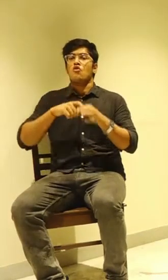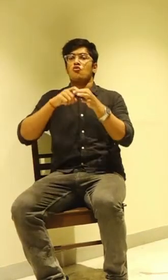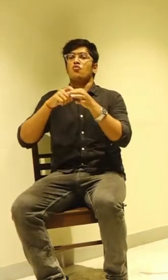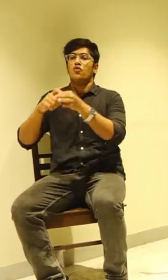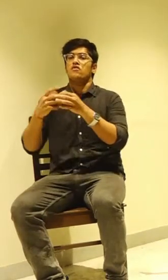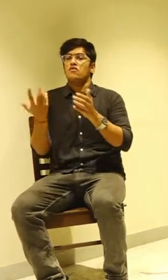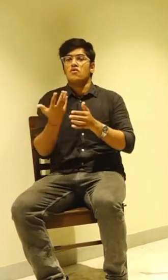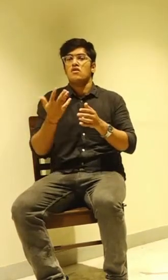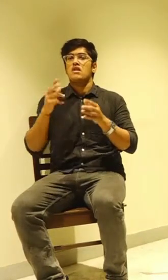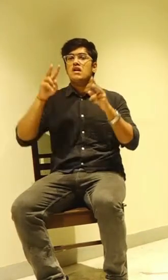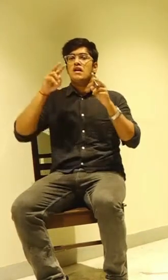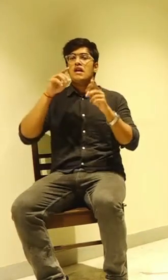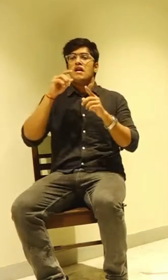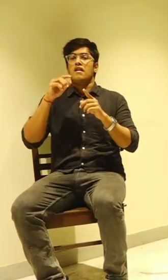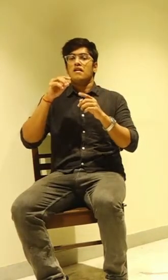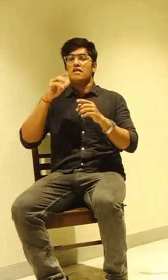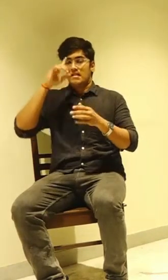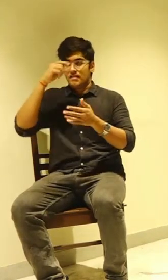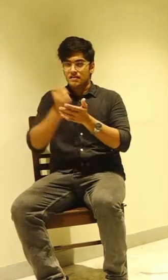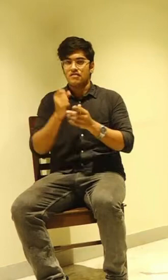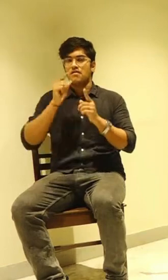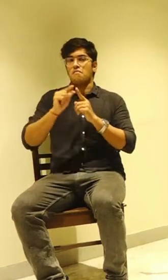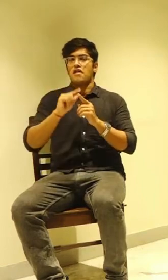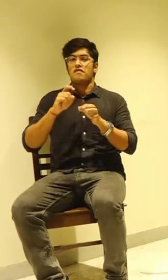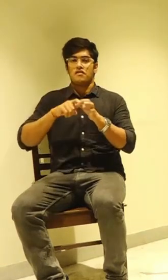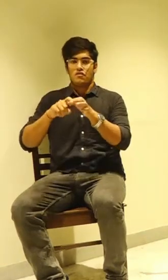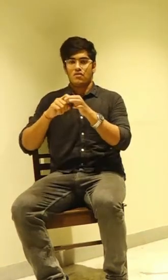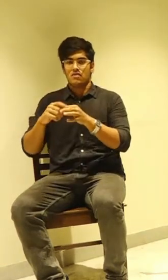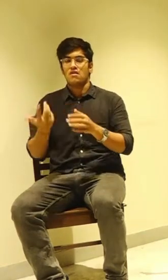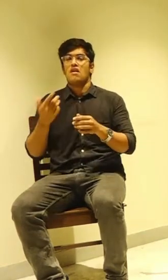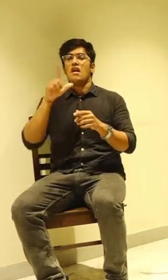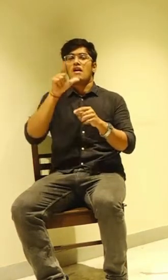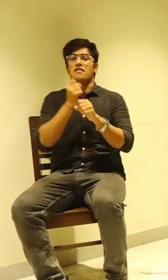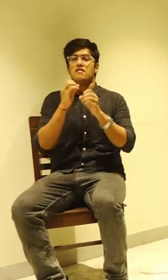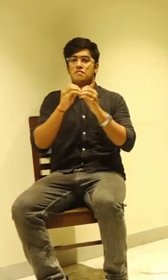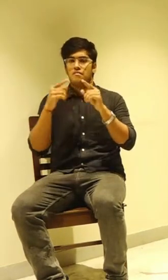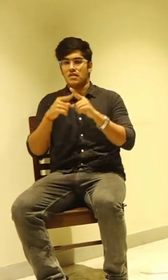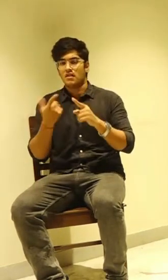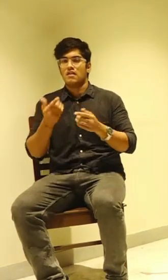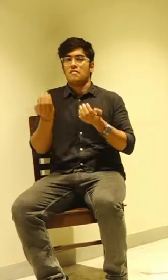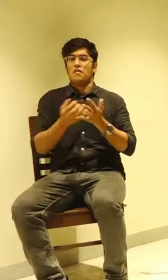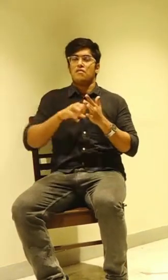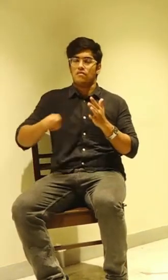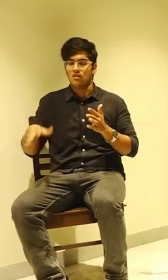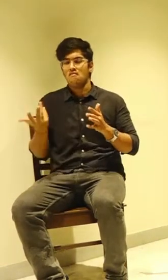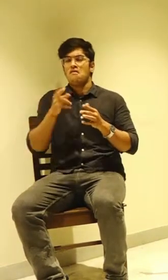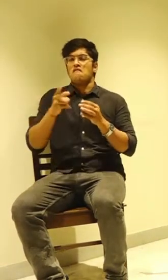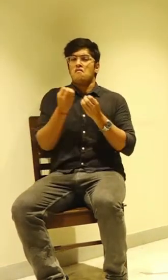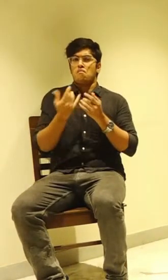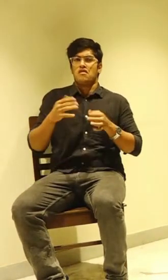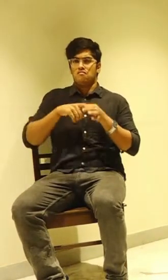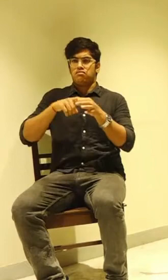the moniker decisional privacy, questions related to LGBT rights, questions related to abortion, questions related to